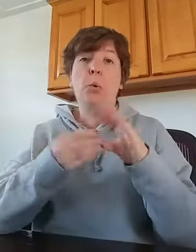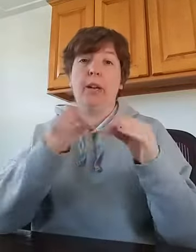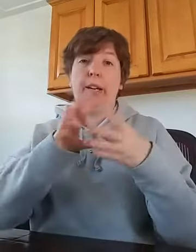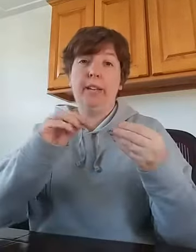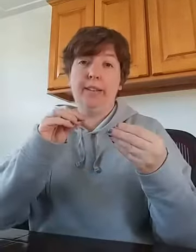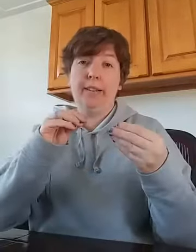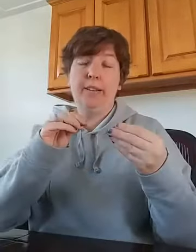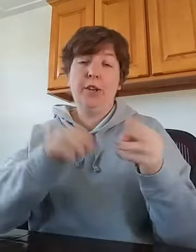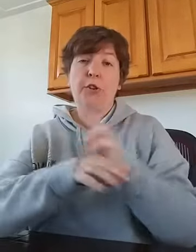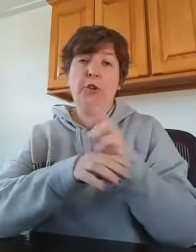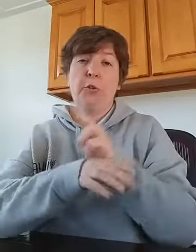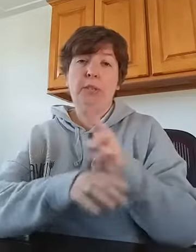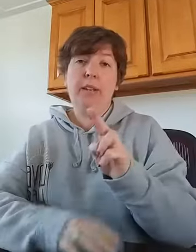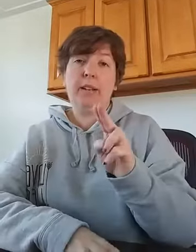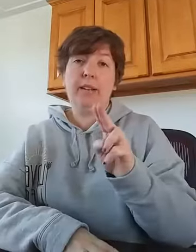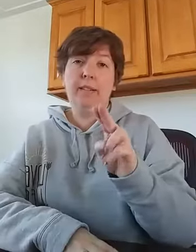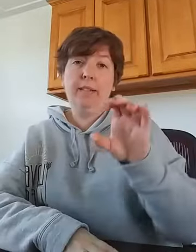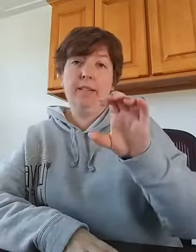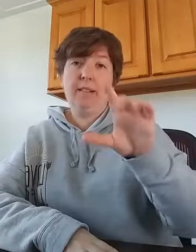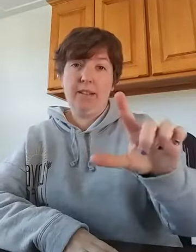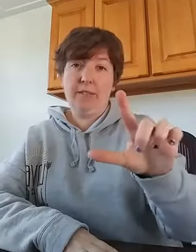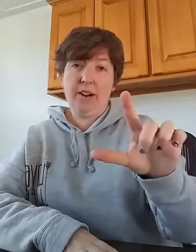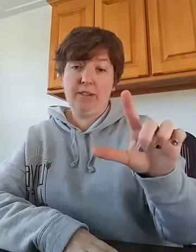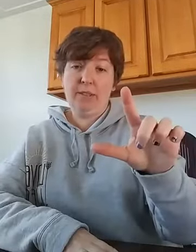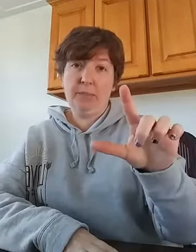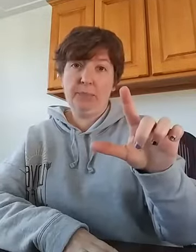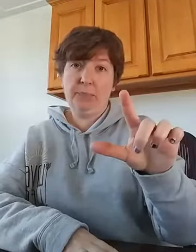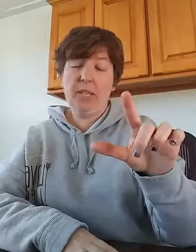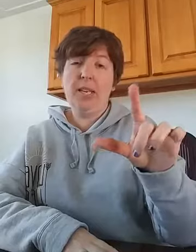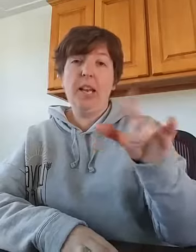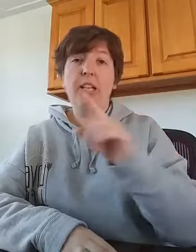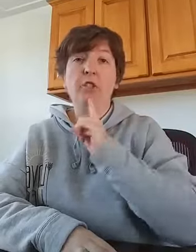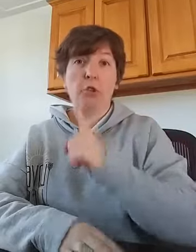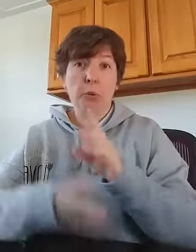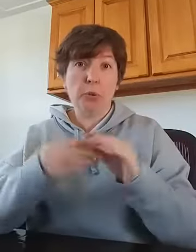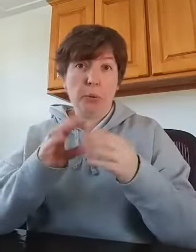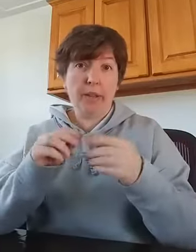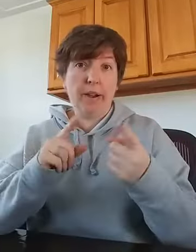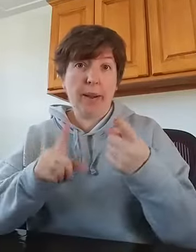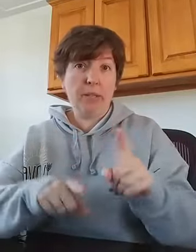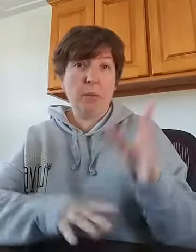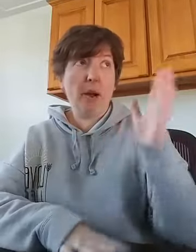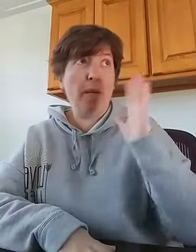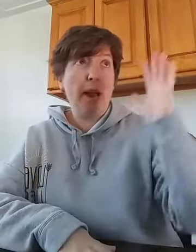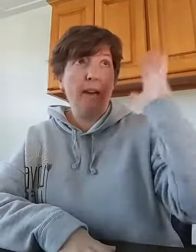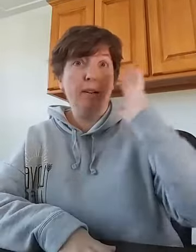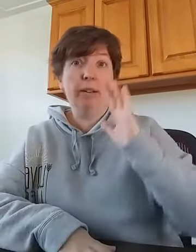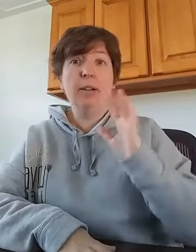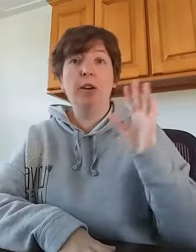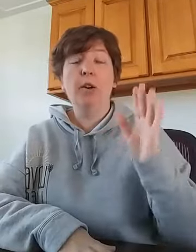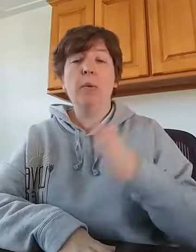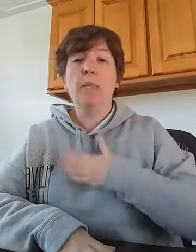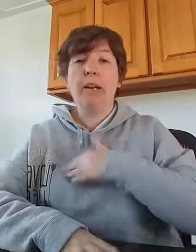story using classifiers. And it's a true story that happened a while back when my